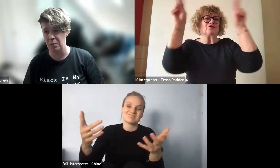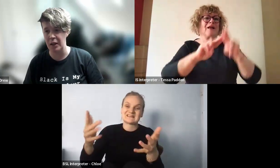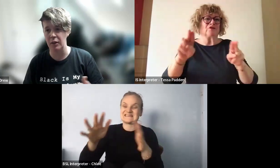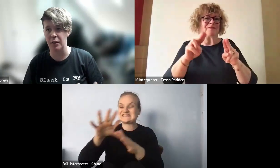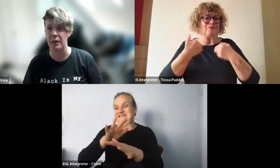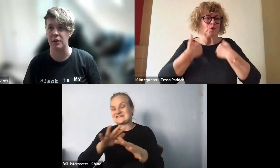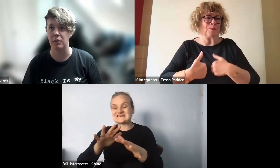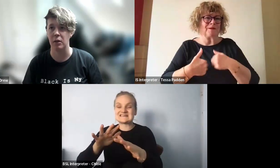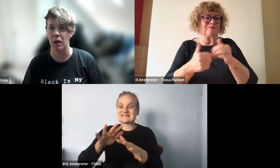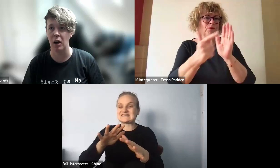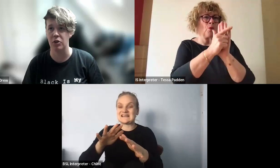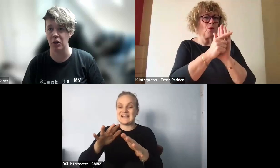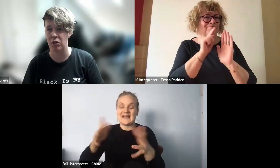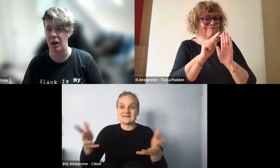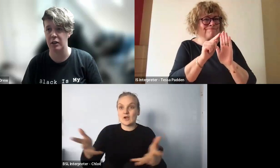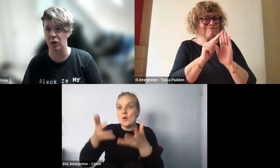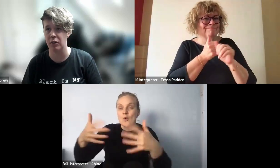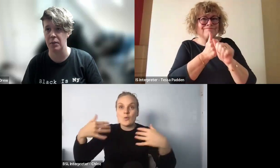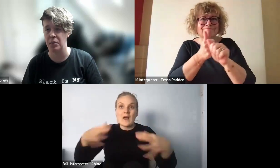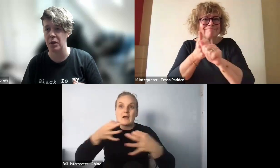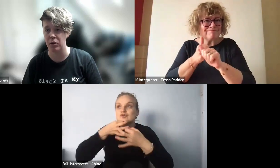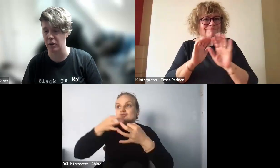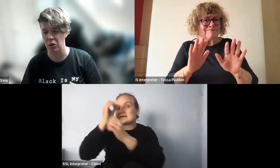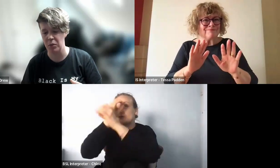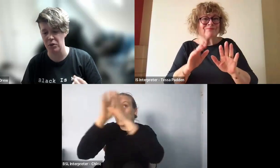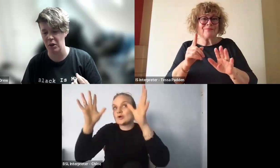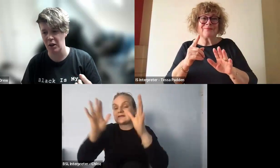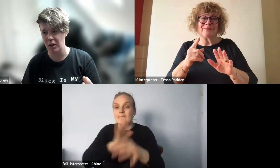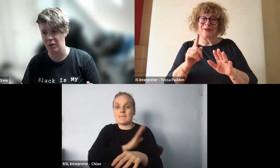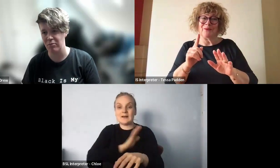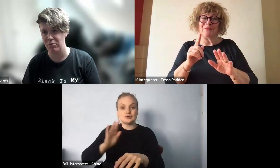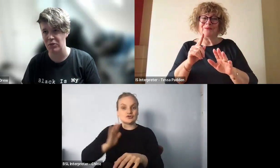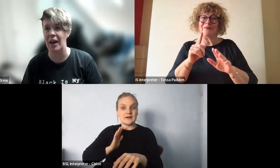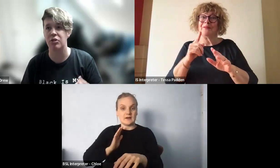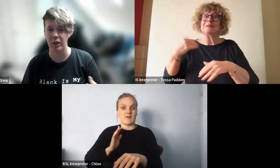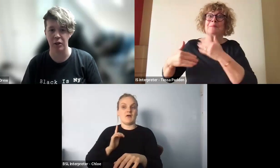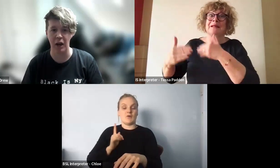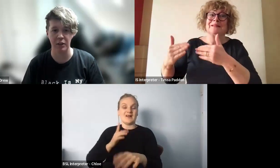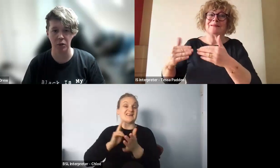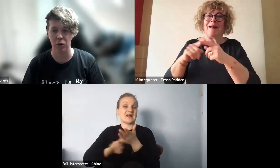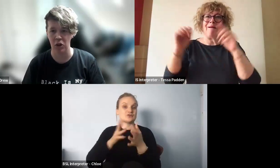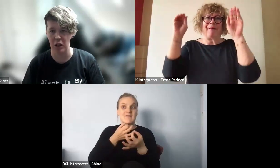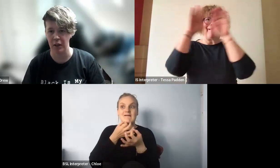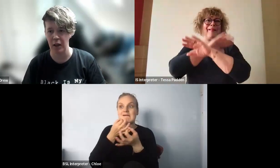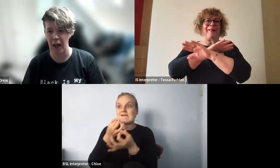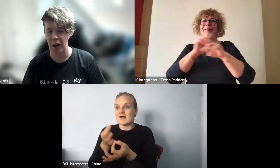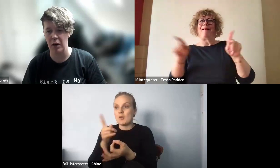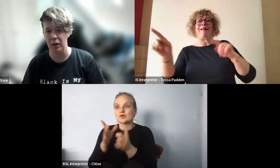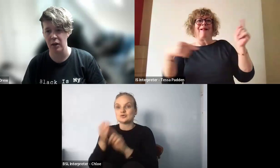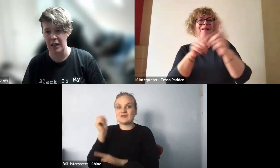It's billed as this large and attractive concept that militaries are almost naturally attracted towards